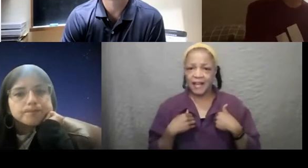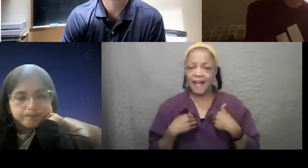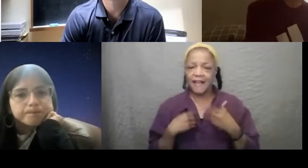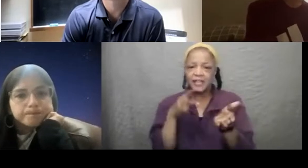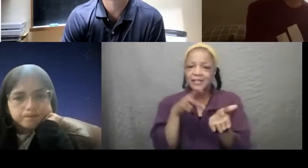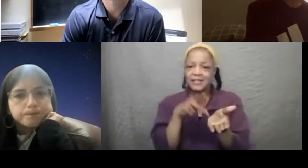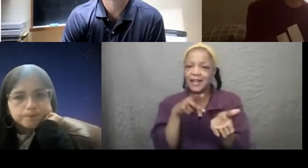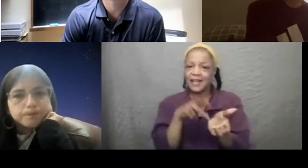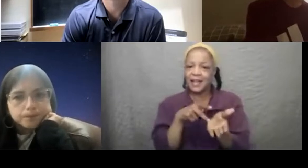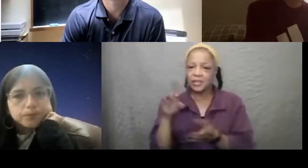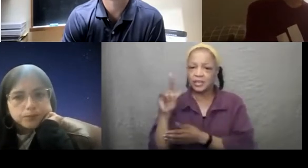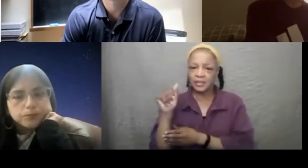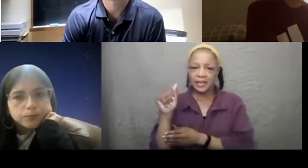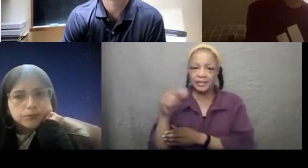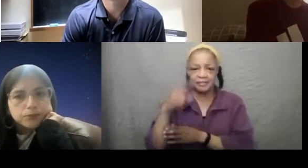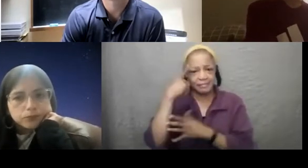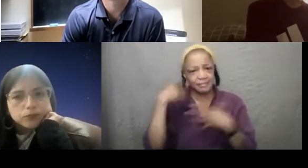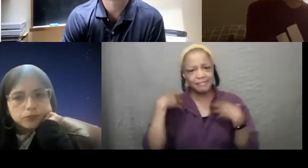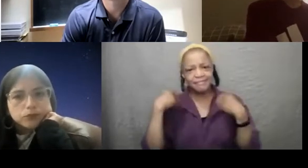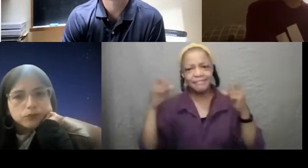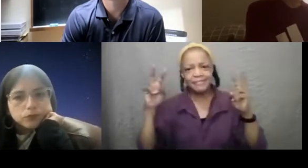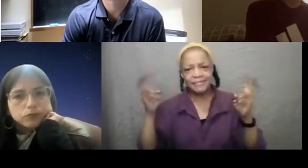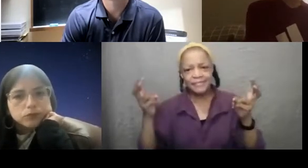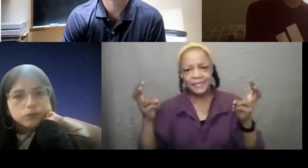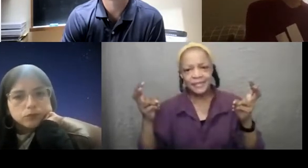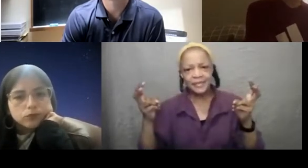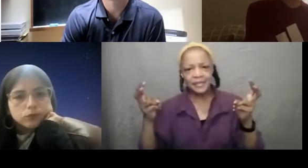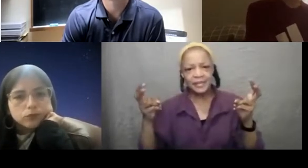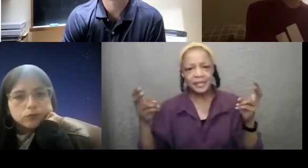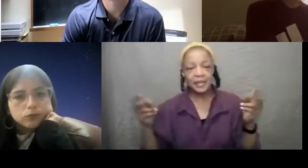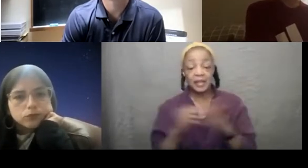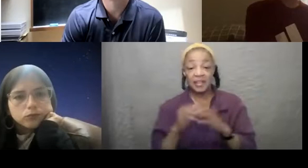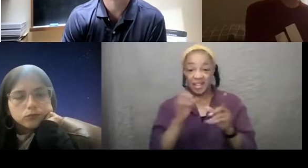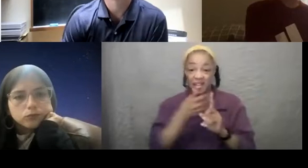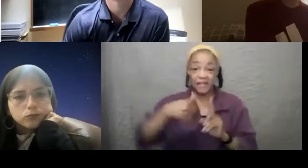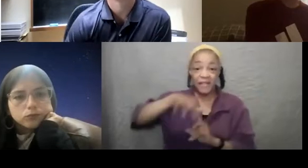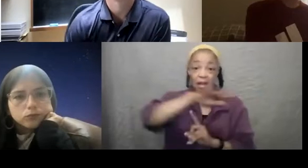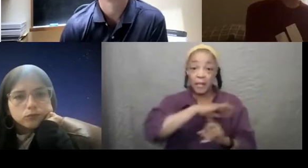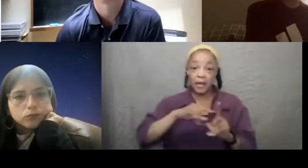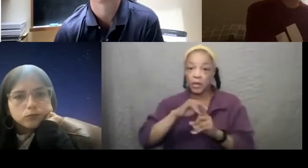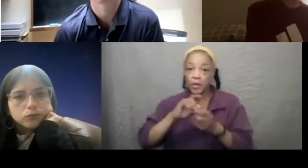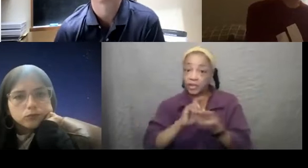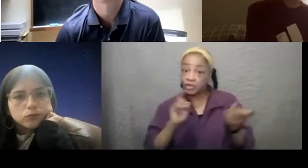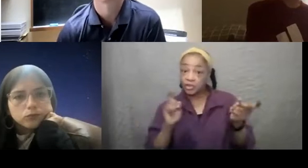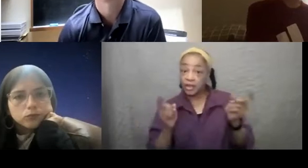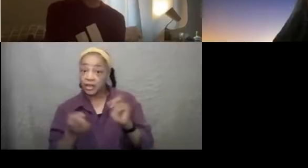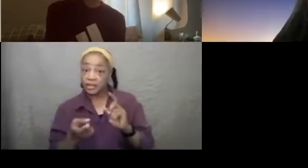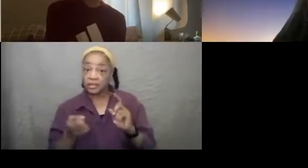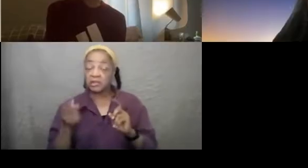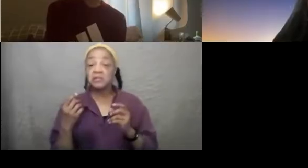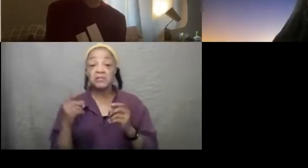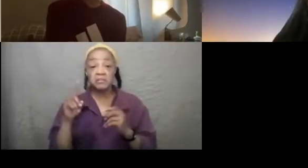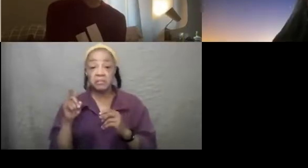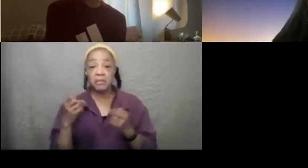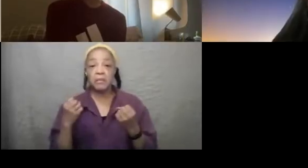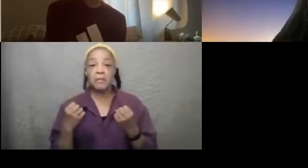disability? Are we changing any of the built environment? Many of the surveys that ASU have